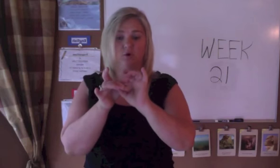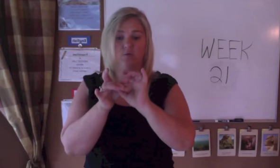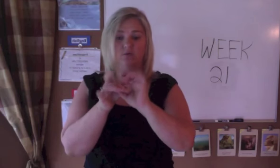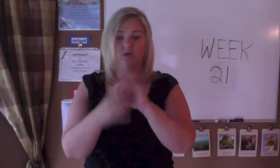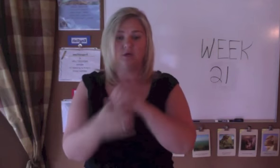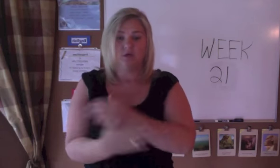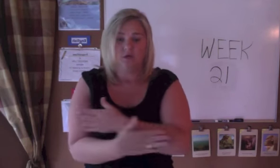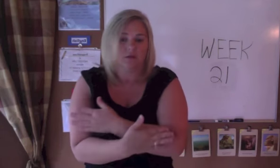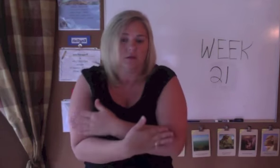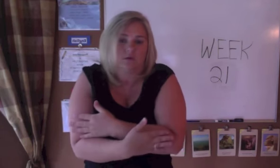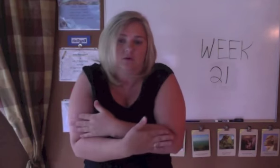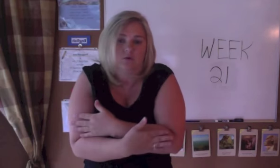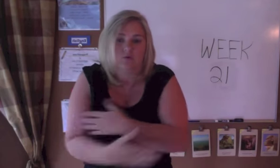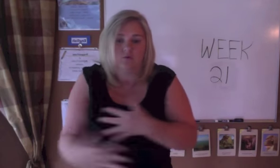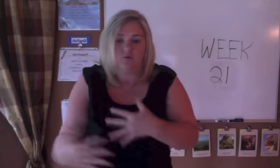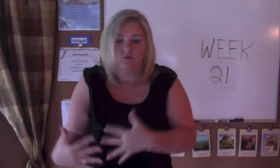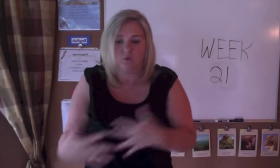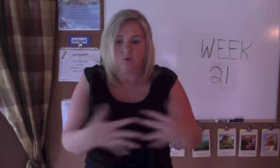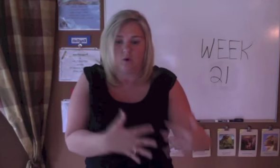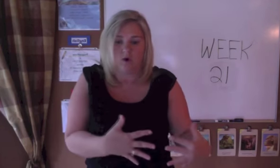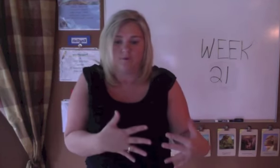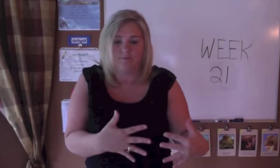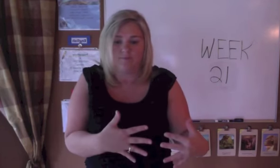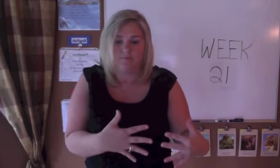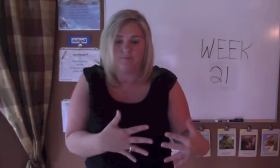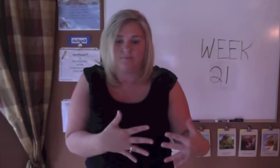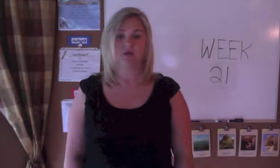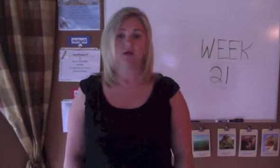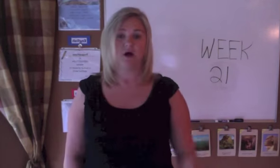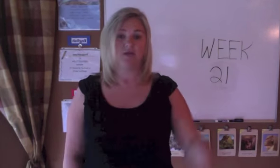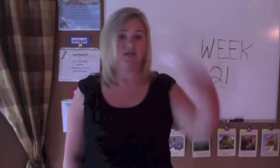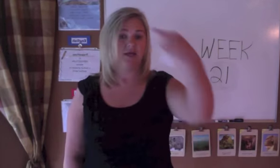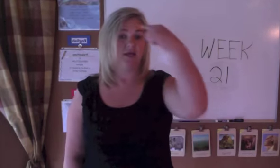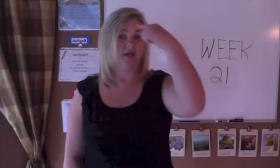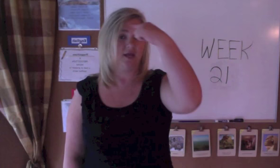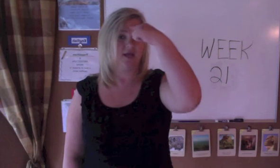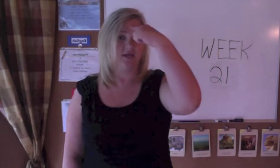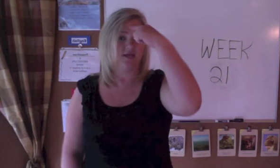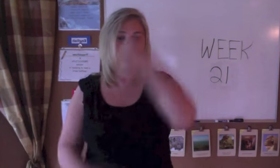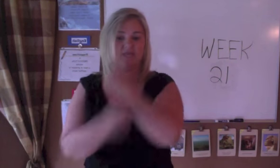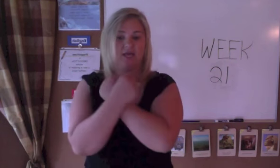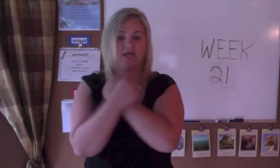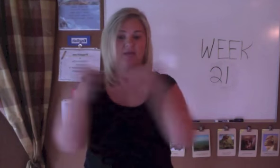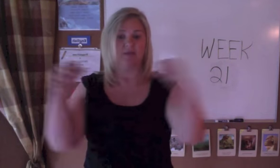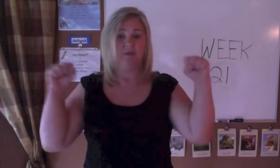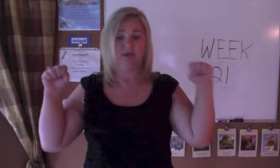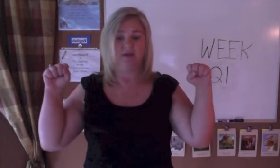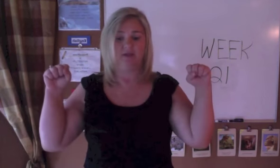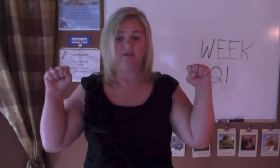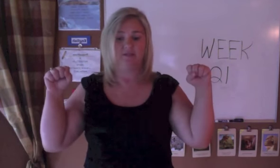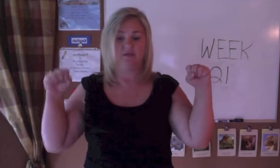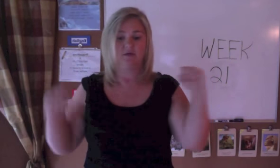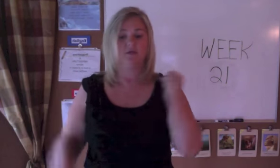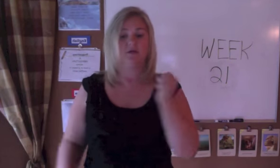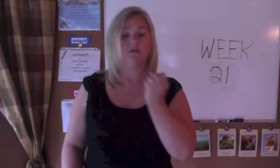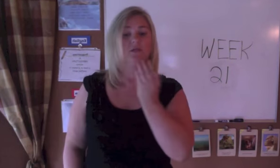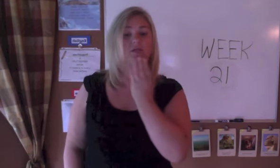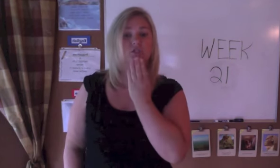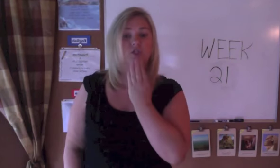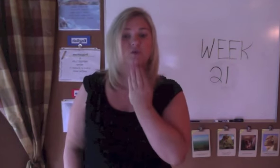formed, the Cold War, Gandhi and India's independence, the